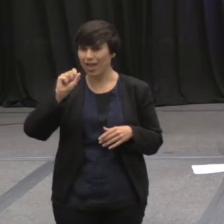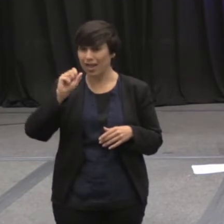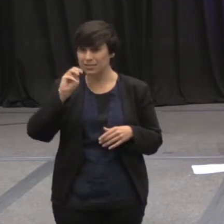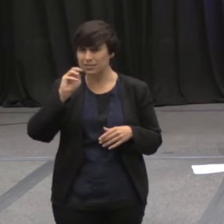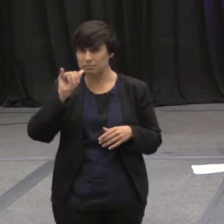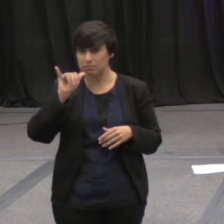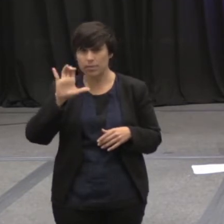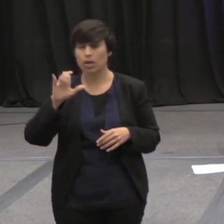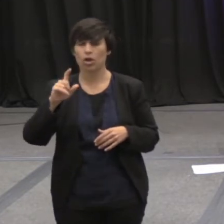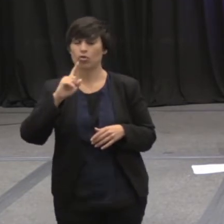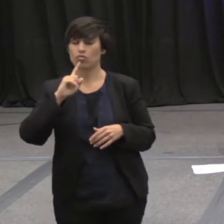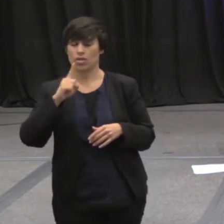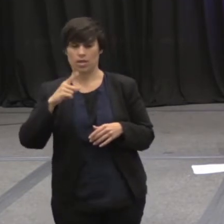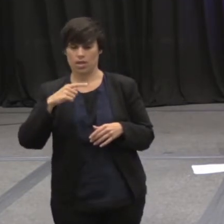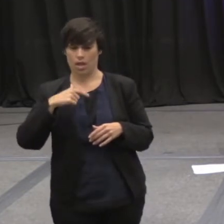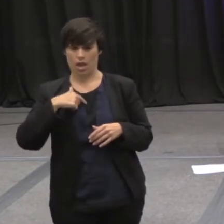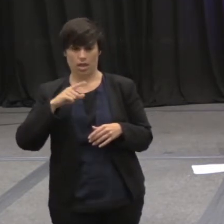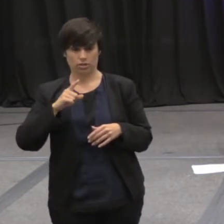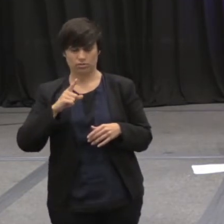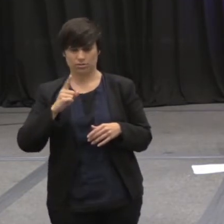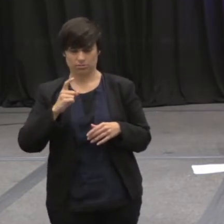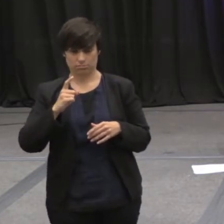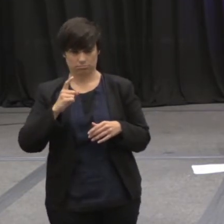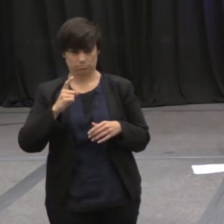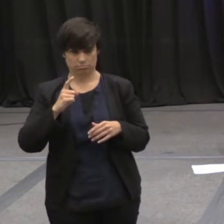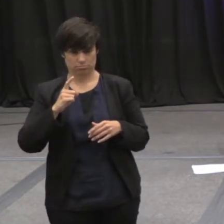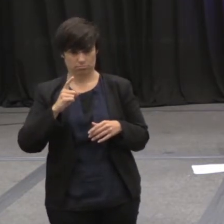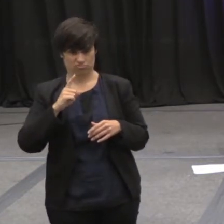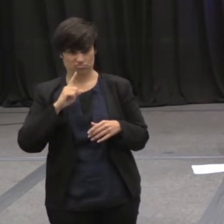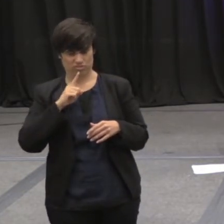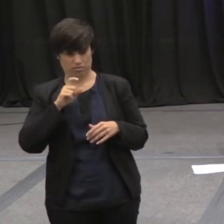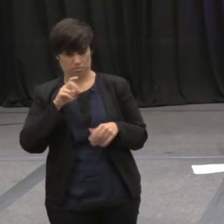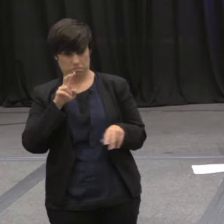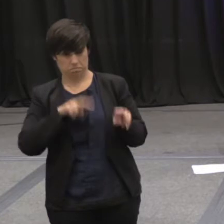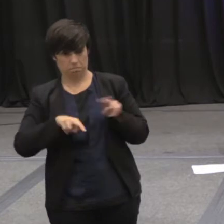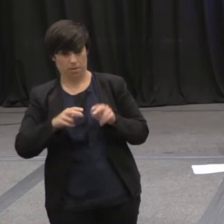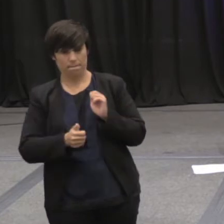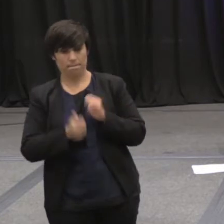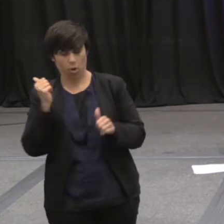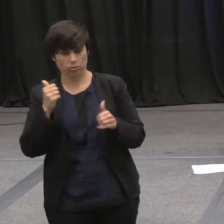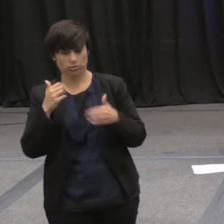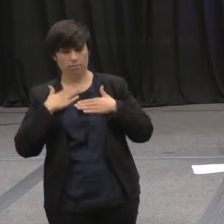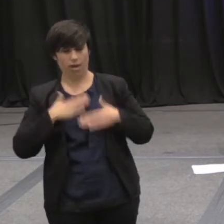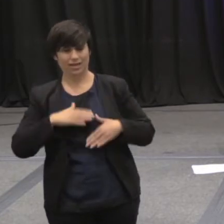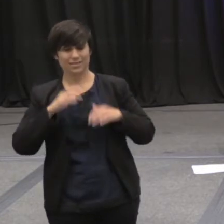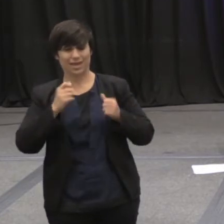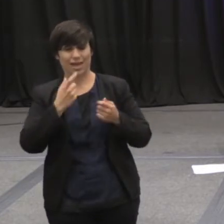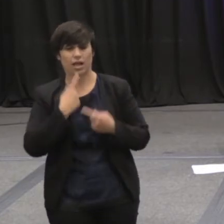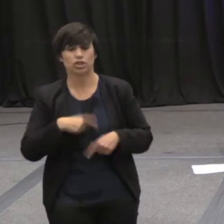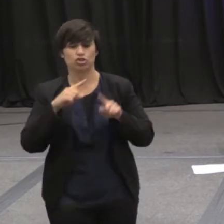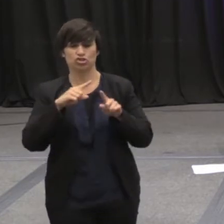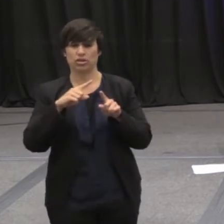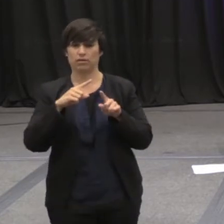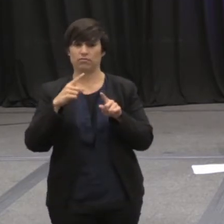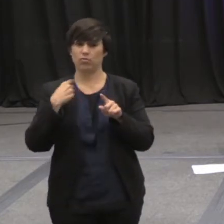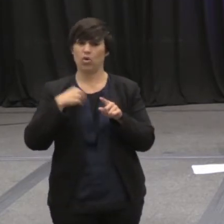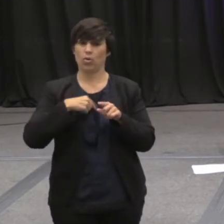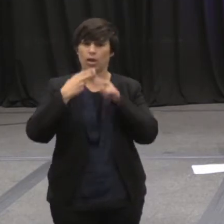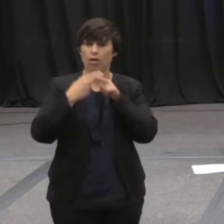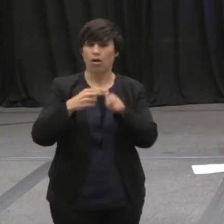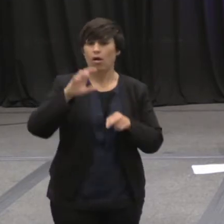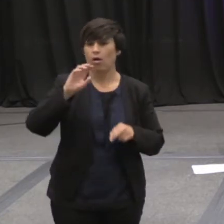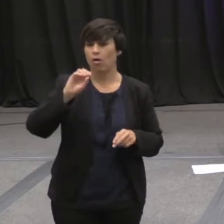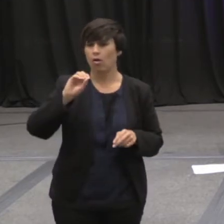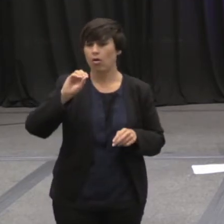ego support, most bodies can achieve what we call orgasm. It takes a lot of gentling